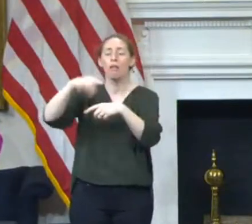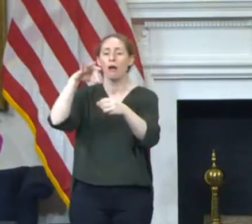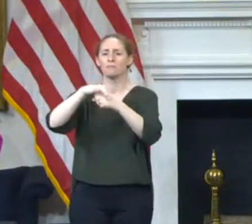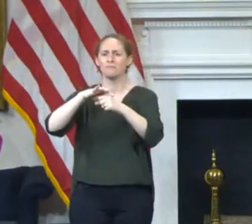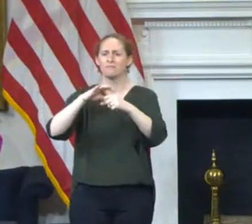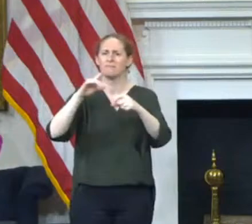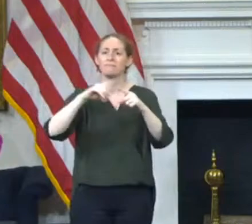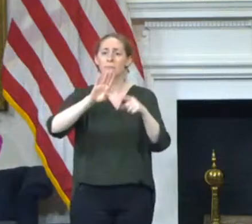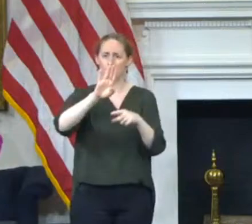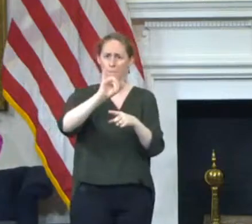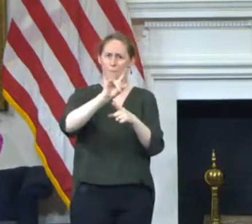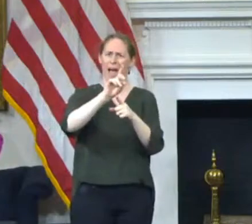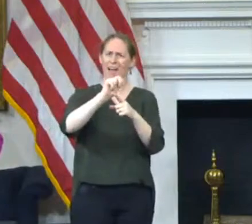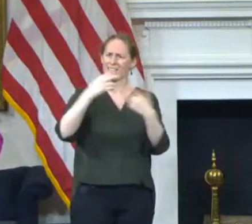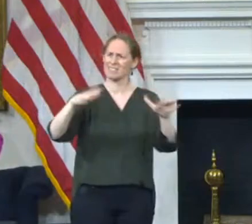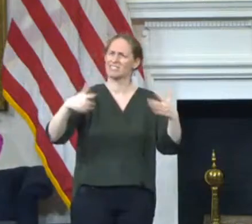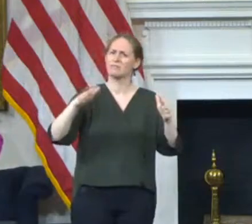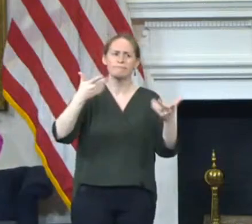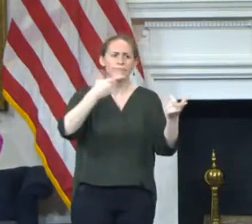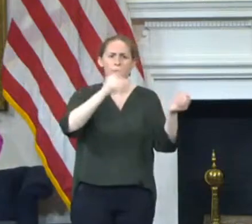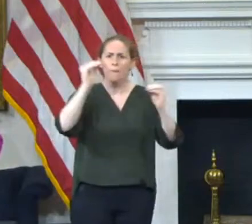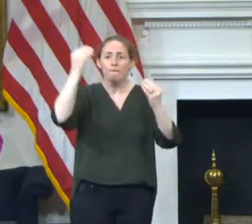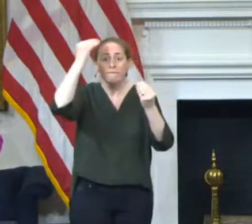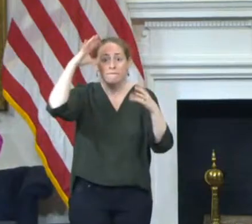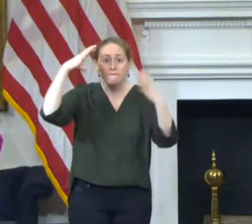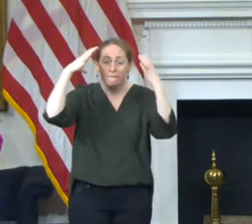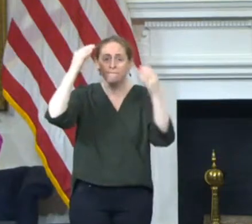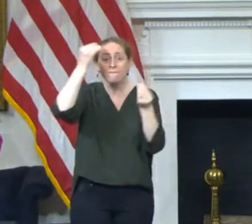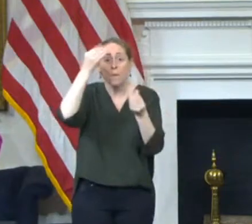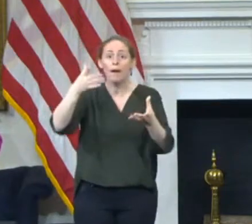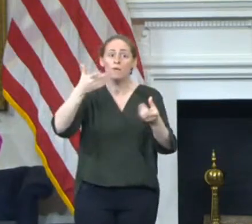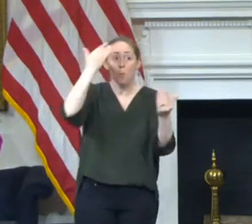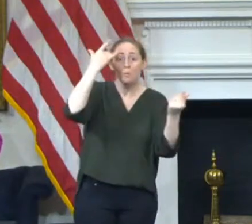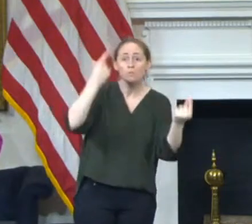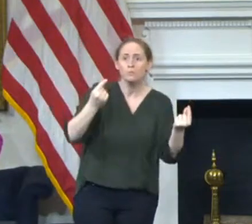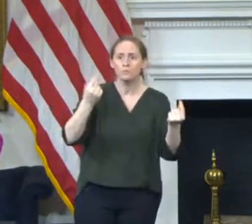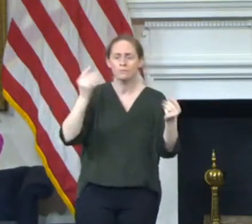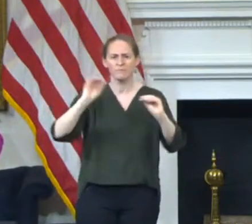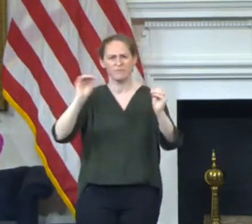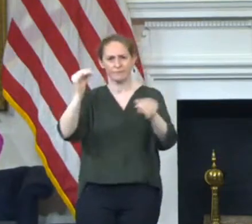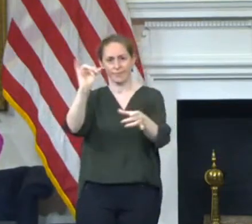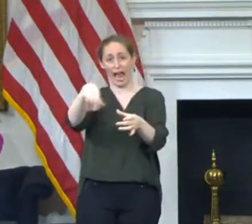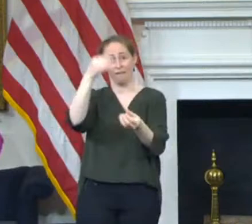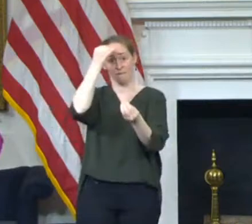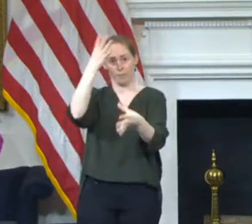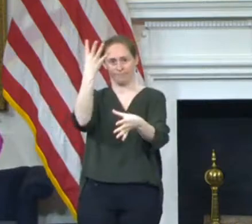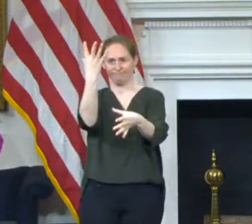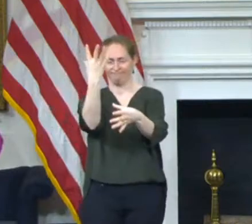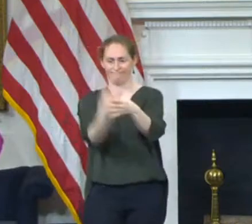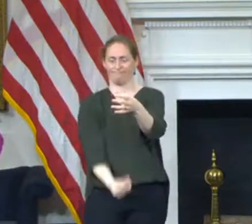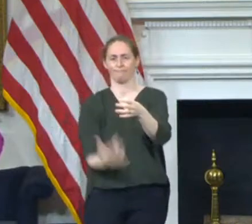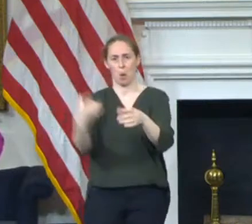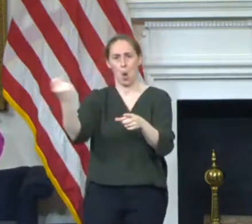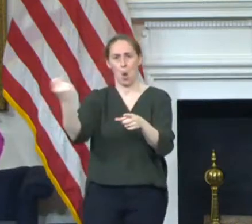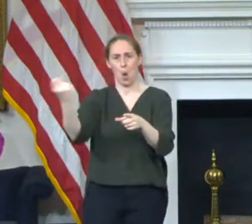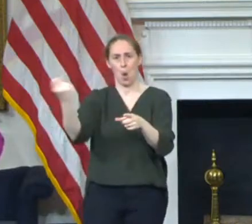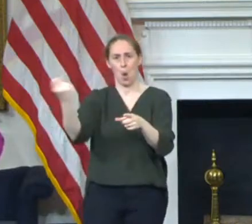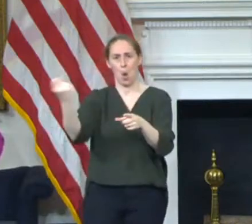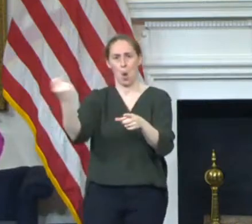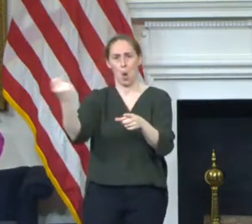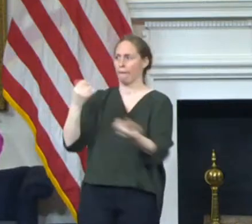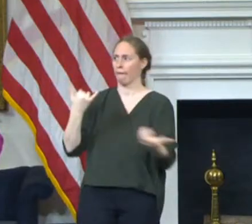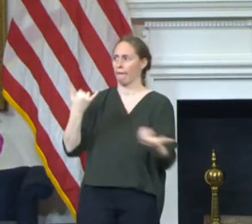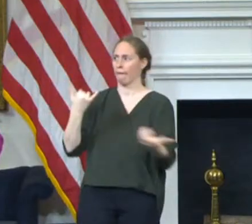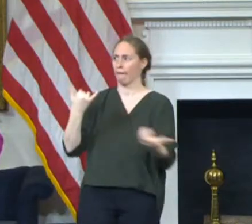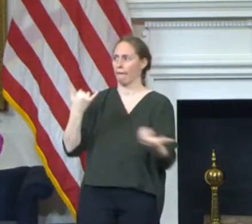elections, and the people in the Biden administration don't have any information and haven't taken over, and there's a little bit of a vacuum right now. The states are out